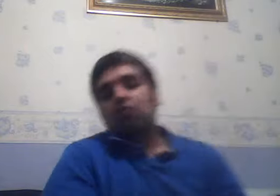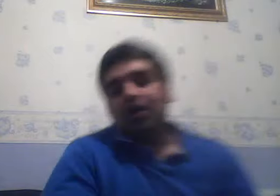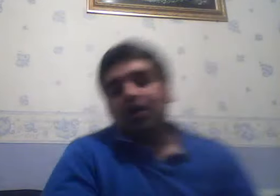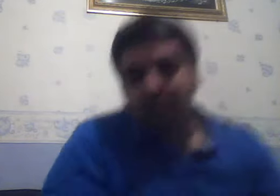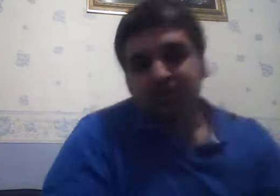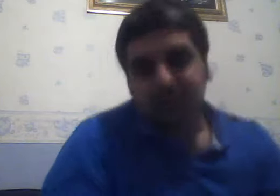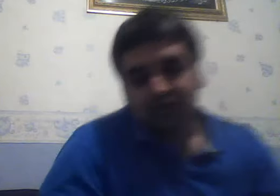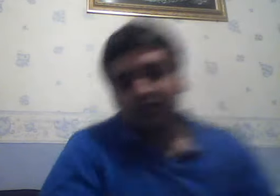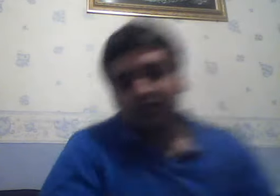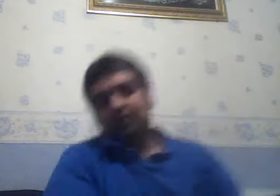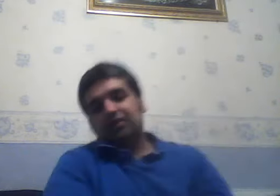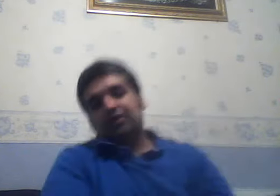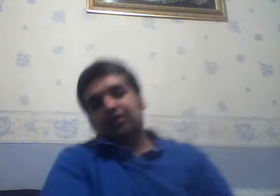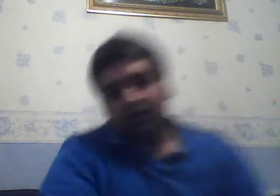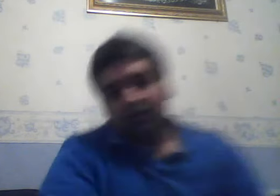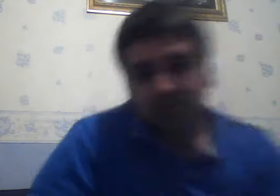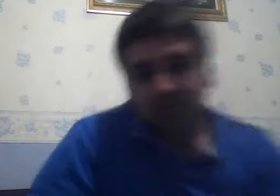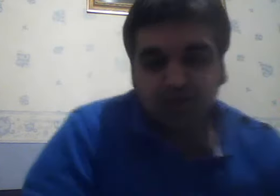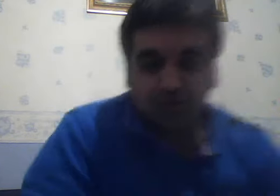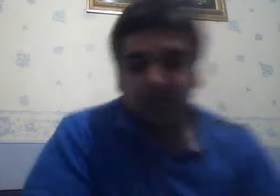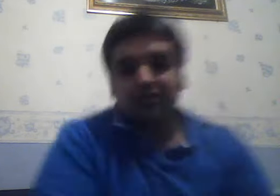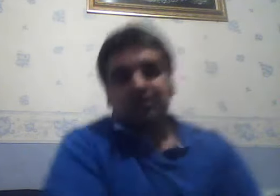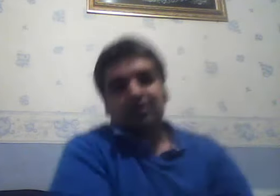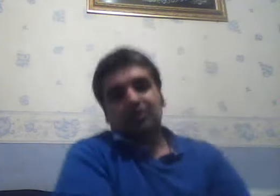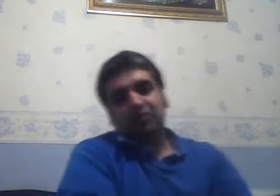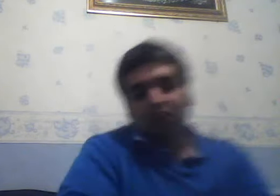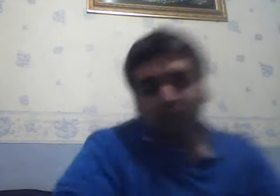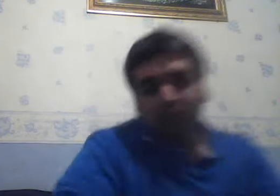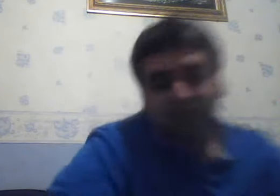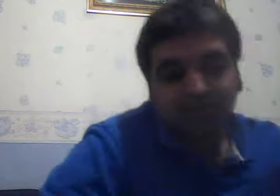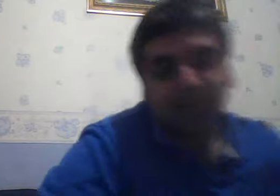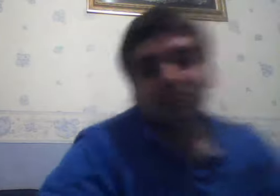twice. Does she know this? Probably, it's none of our business now.